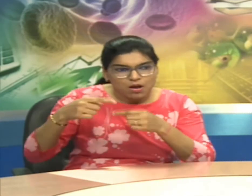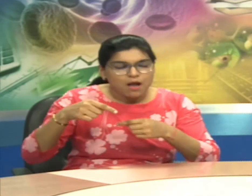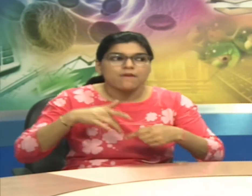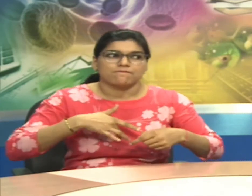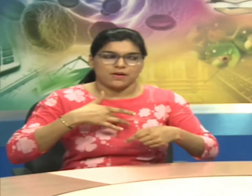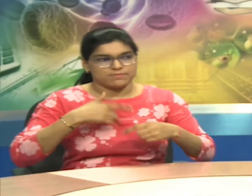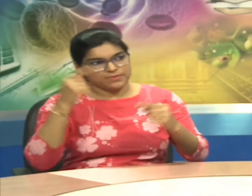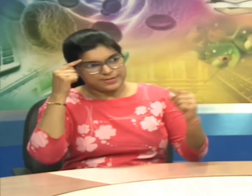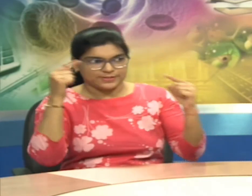agreement.